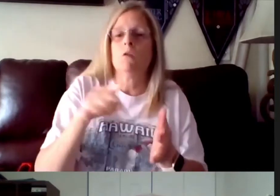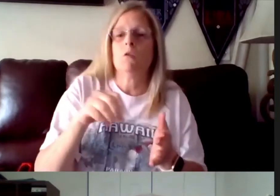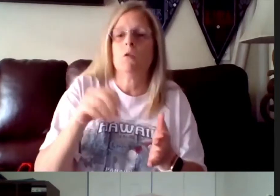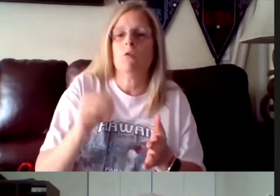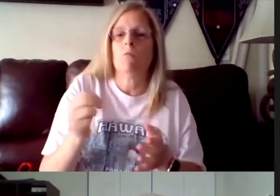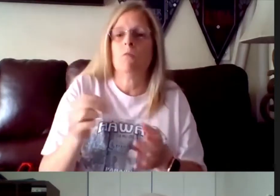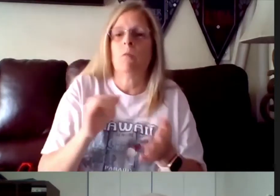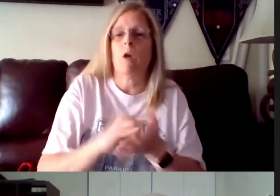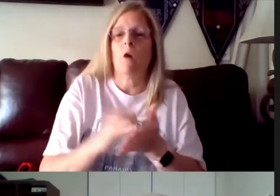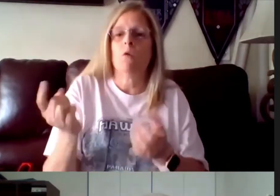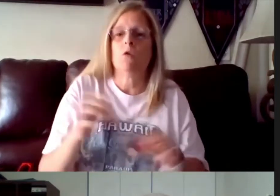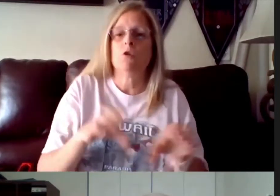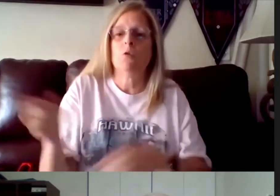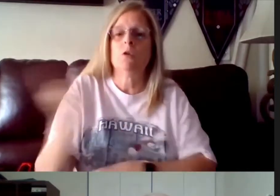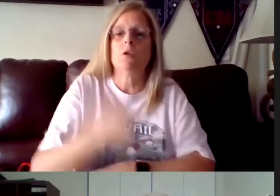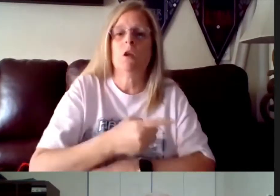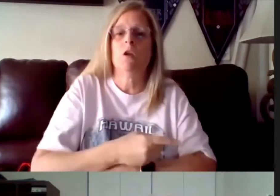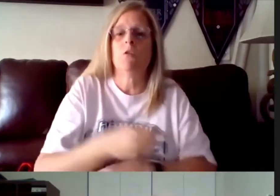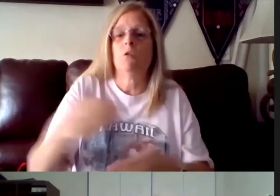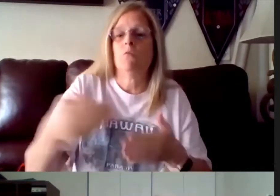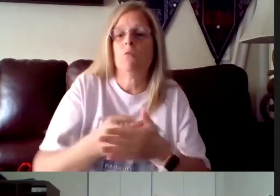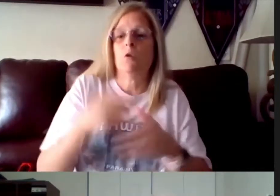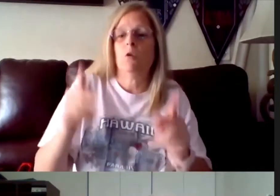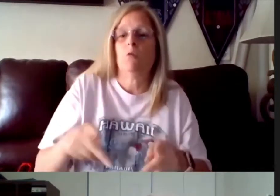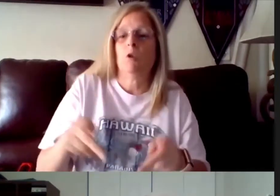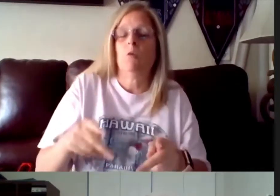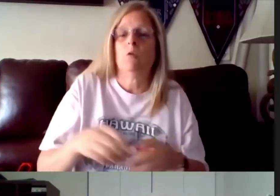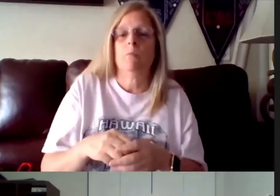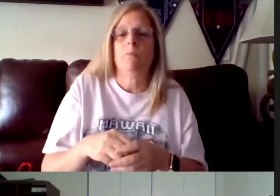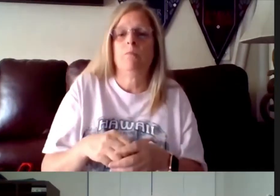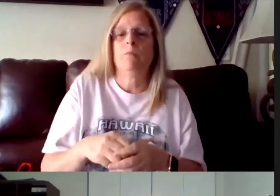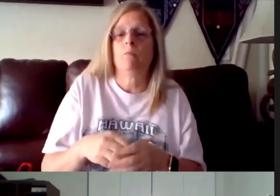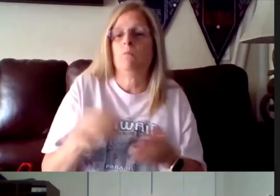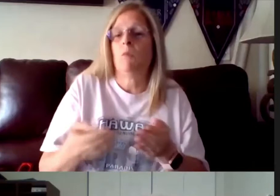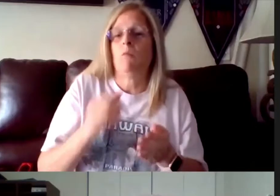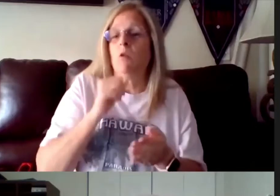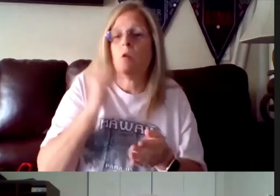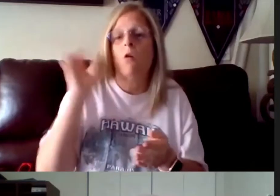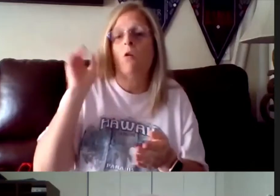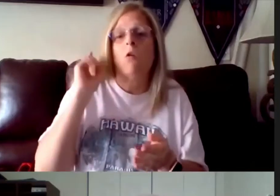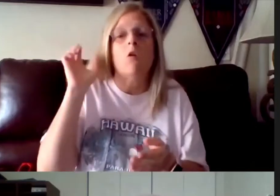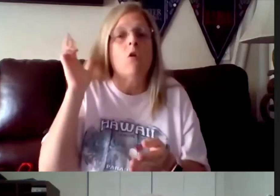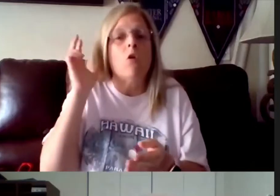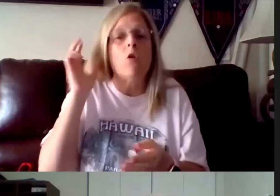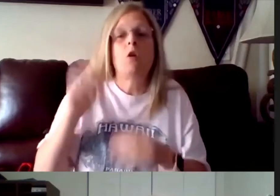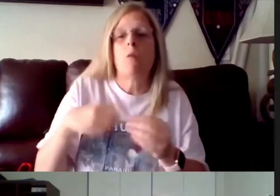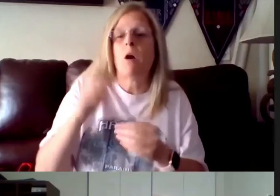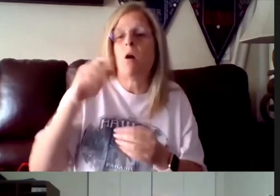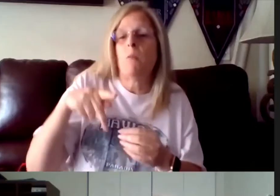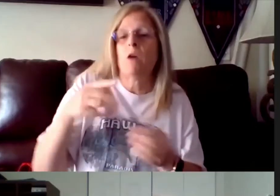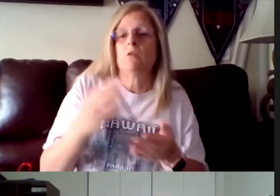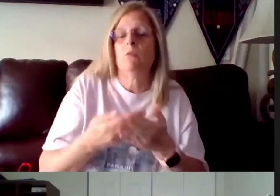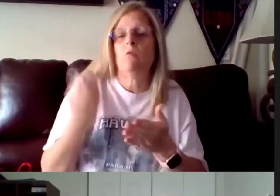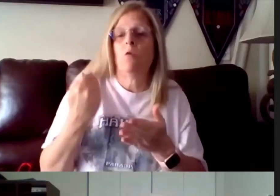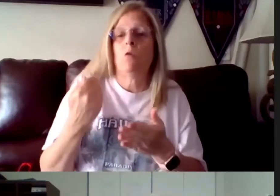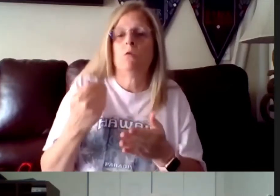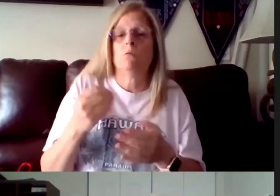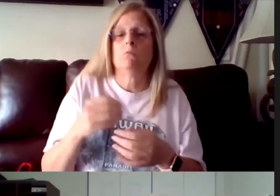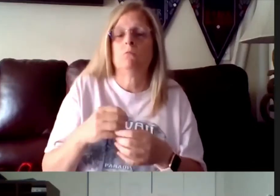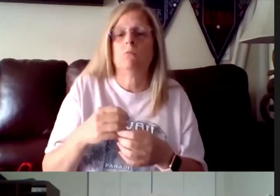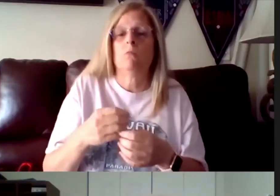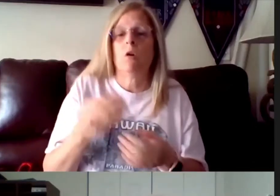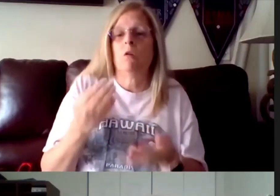really is for those new individuals that maybe you haven't heard about Onpassive before, or maybe you've just started to